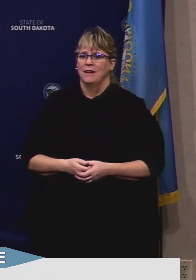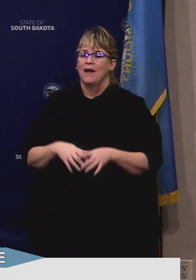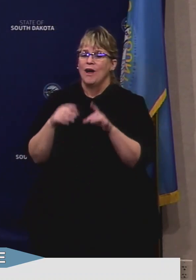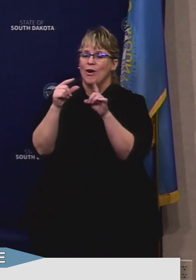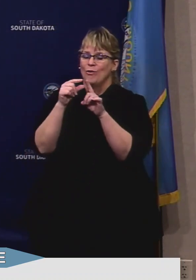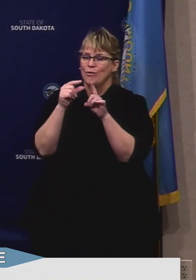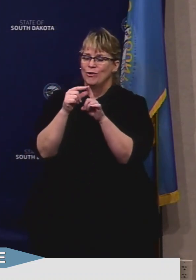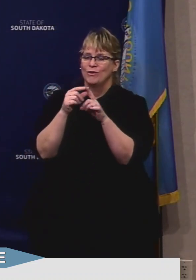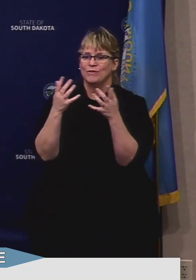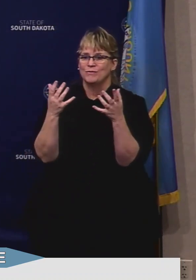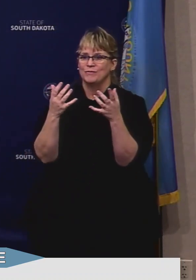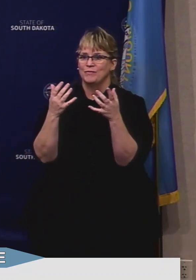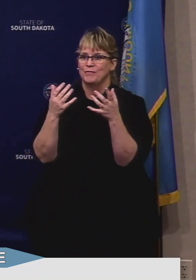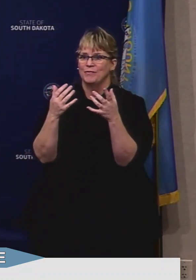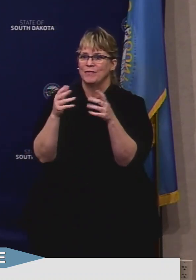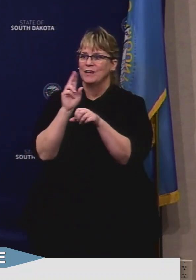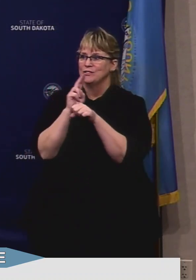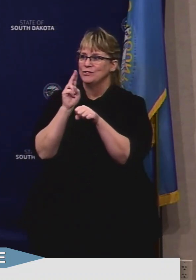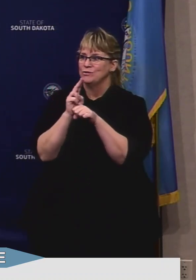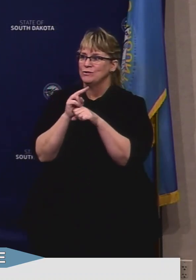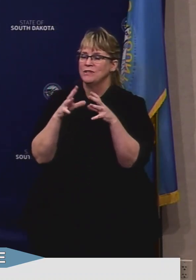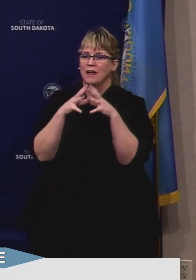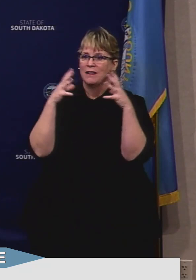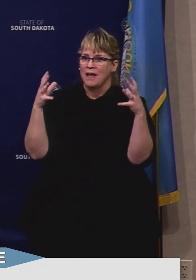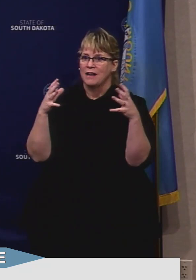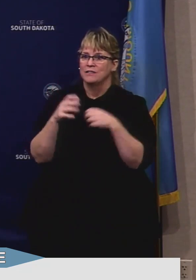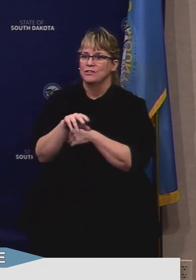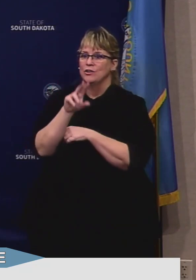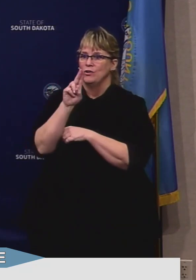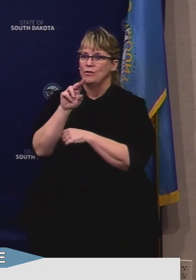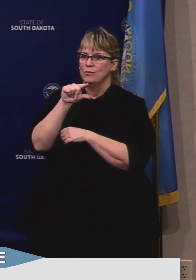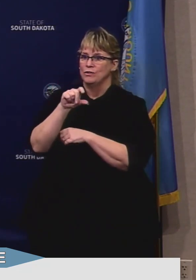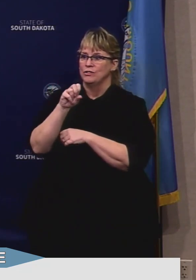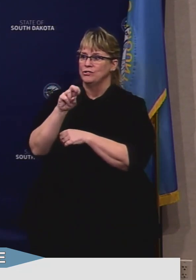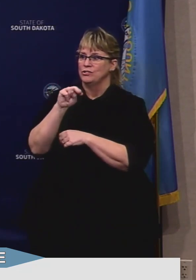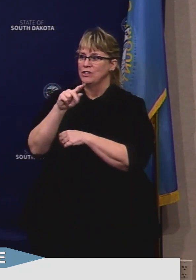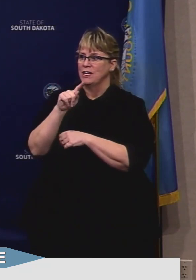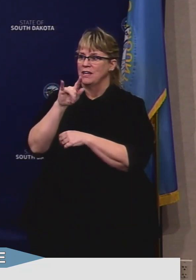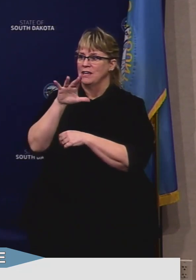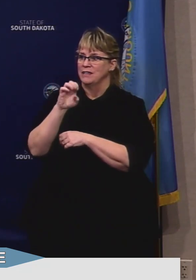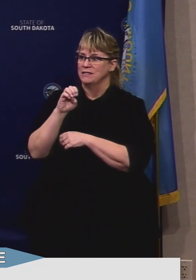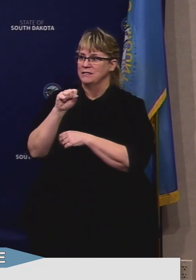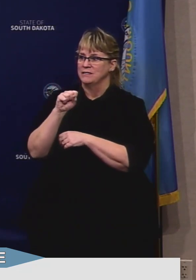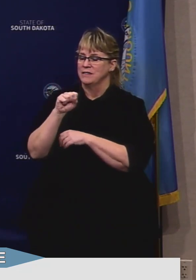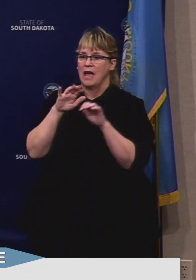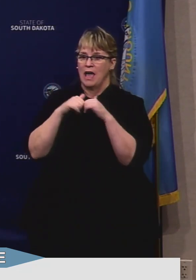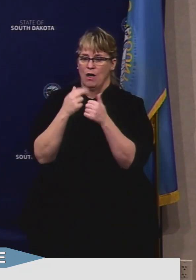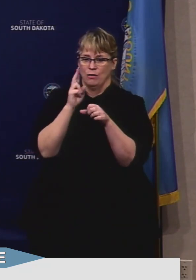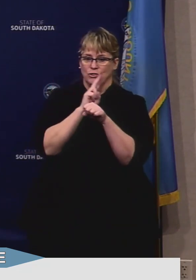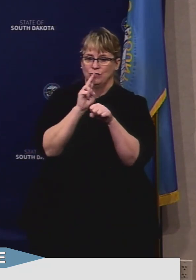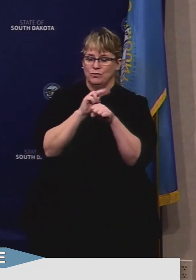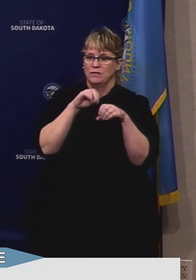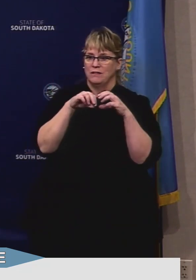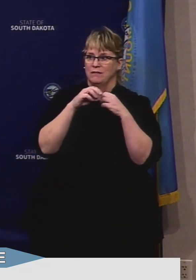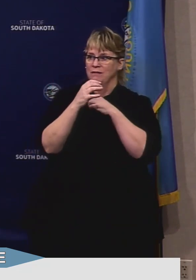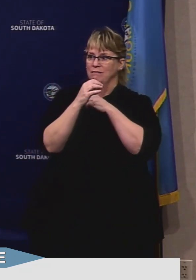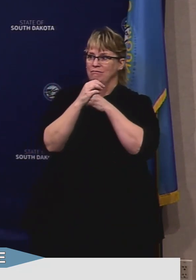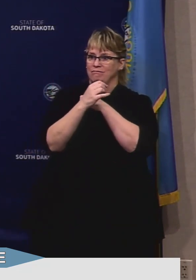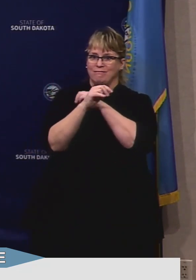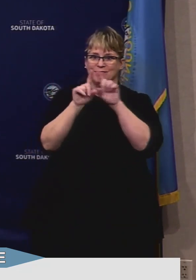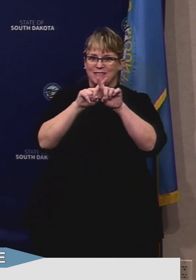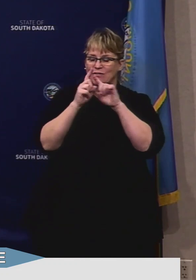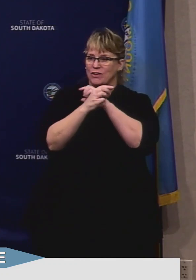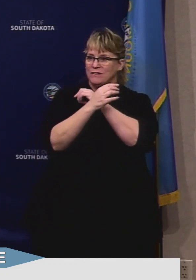a lot in this discussion is eugenics and how that's utilized in the country and in other countries around the world. We